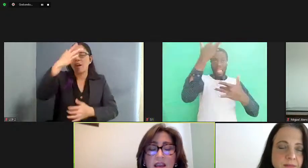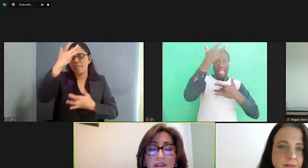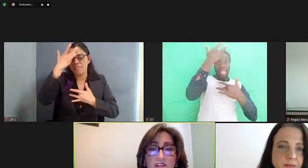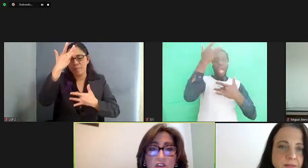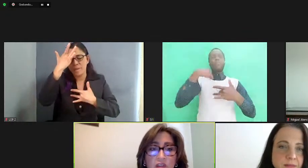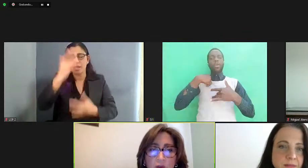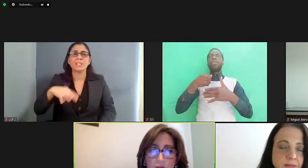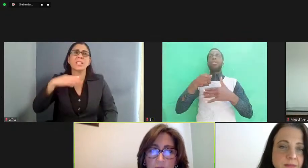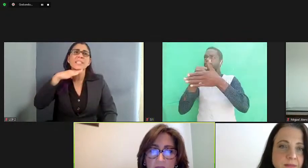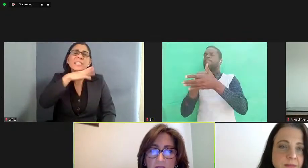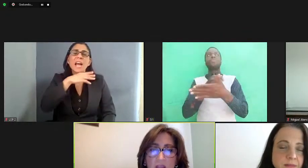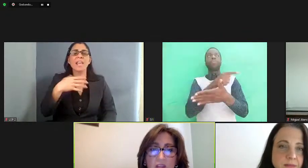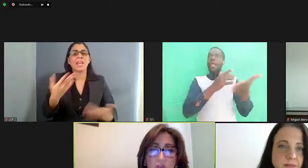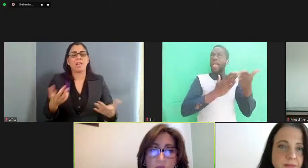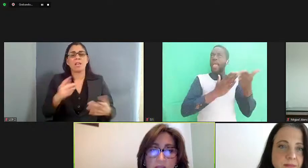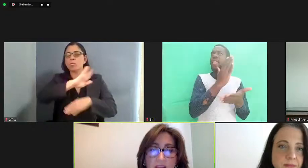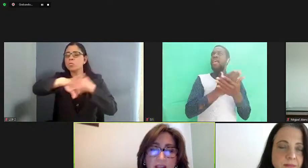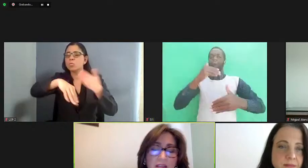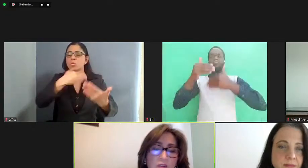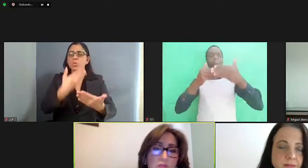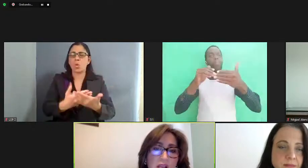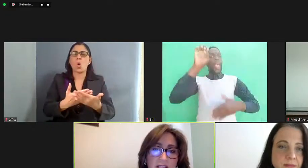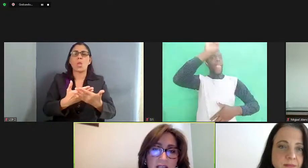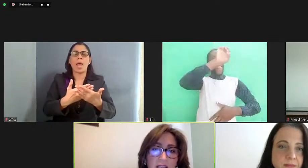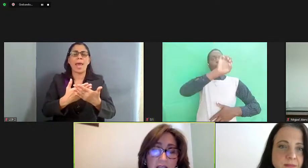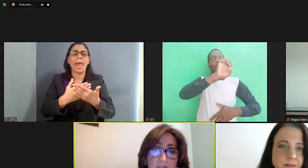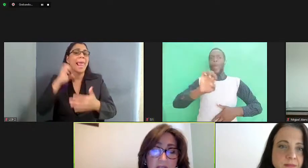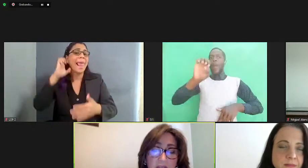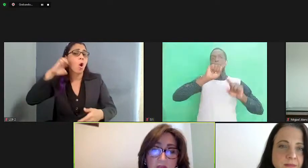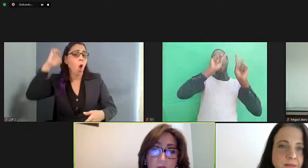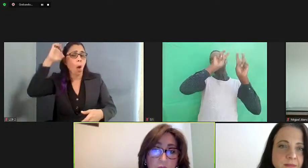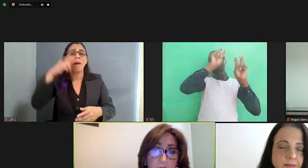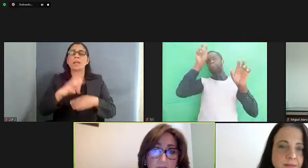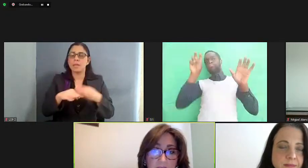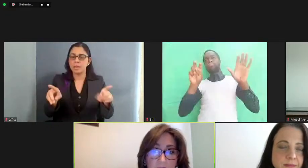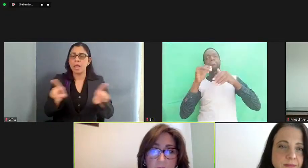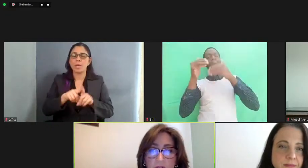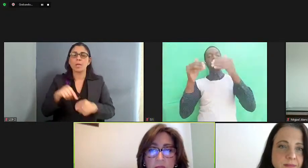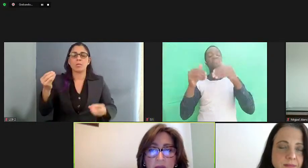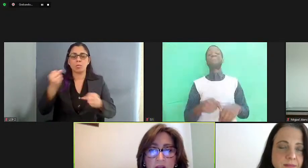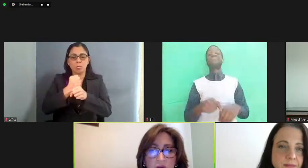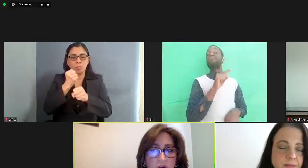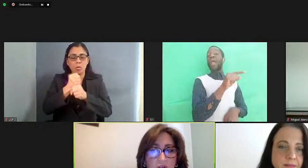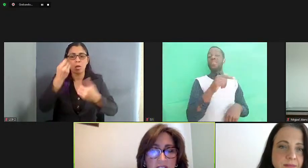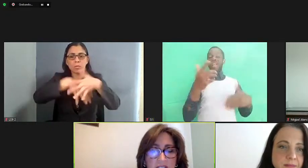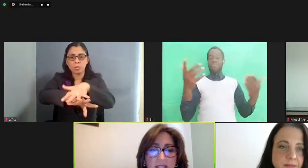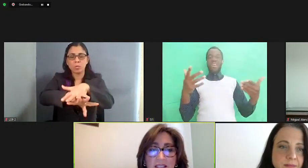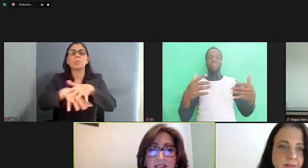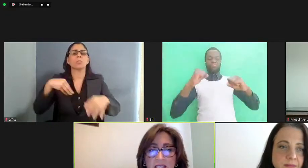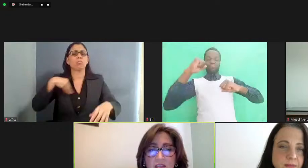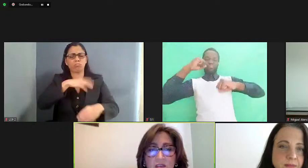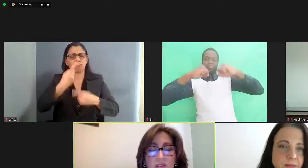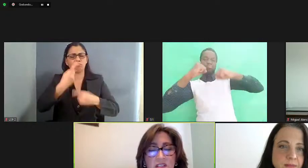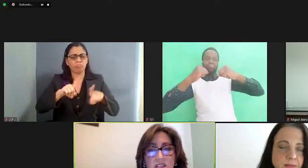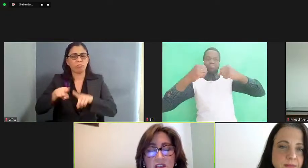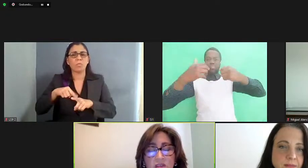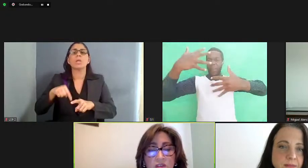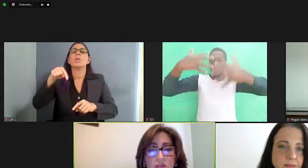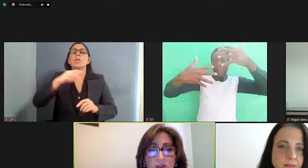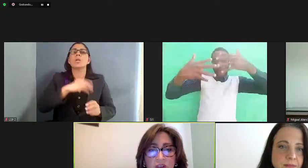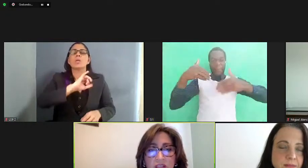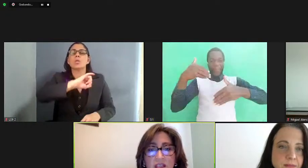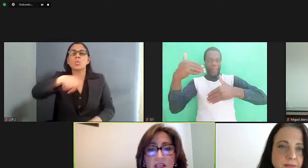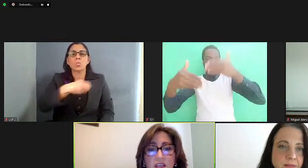persons with rare diseases all over europe joanna has a master's in public management by the bearish